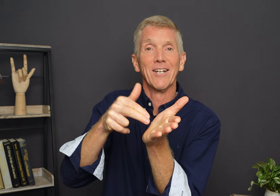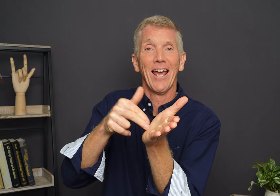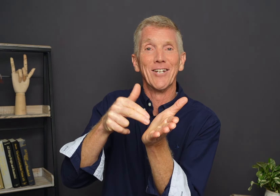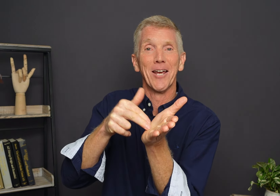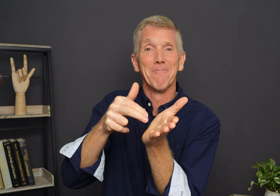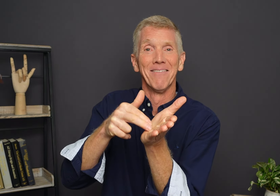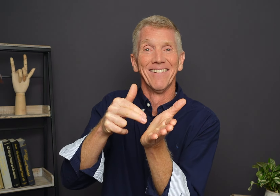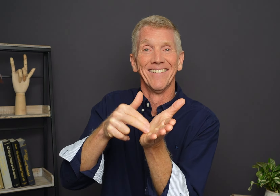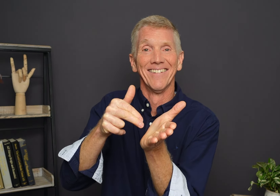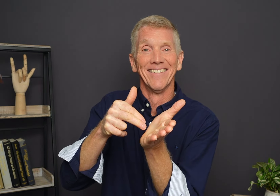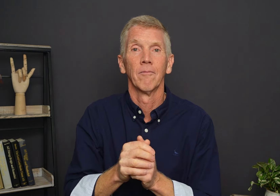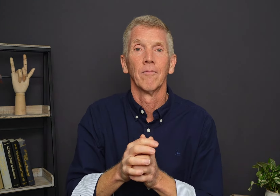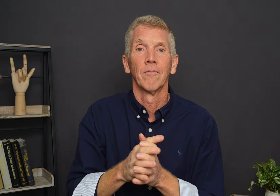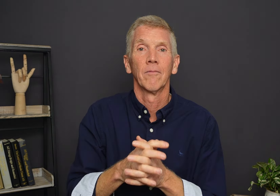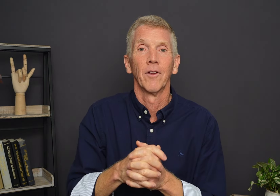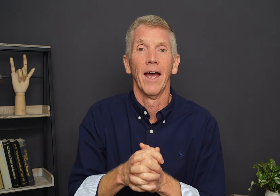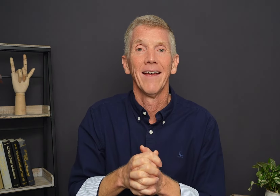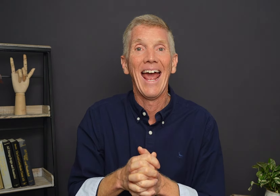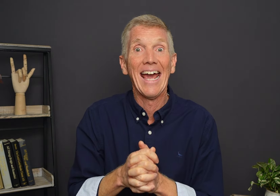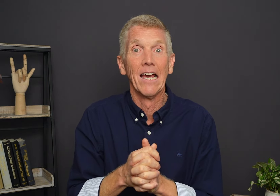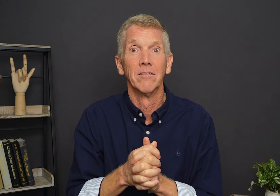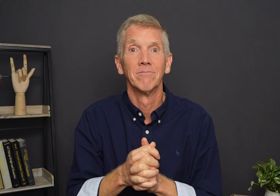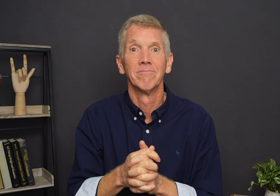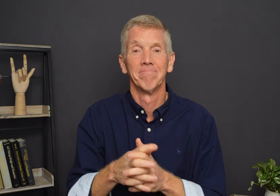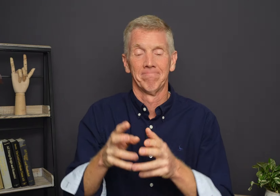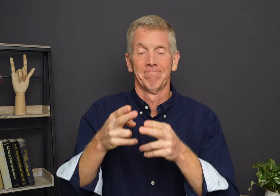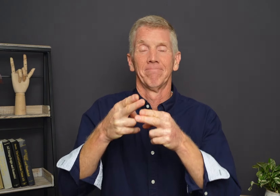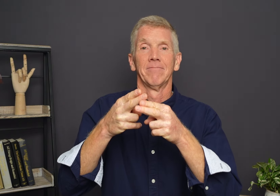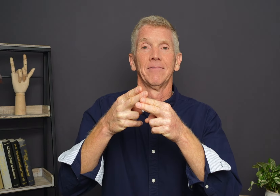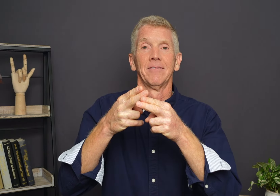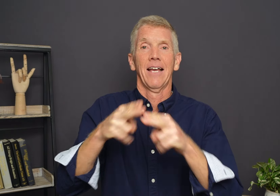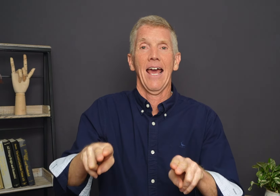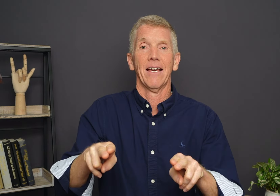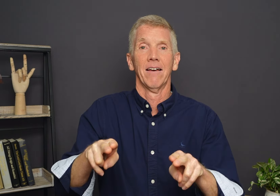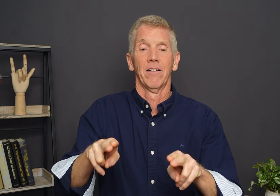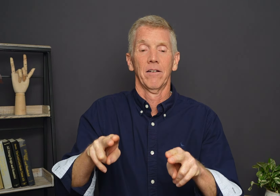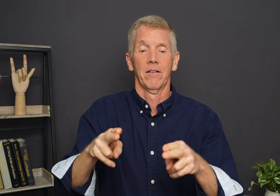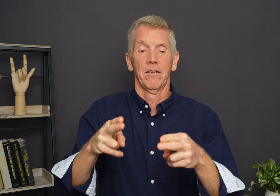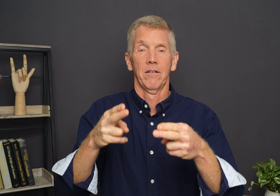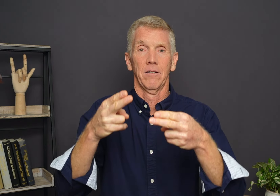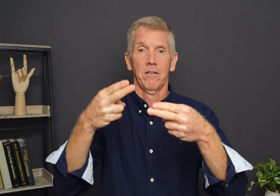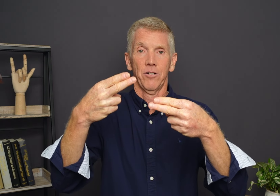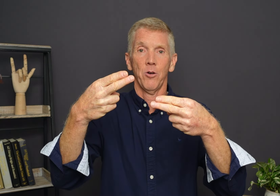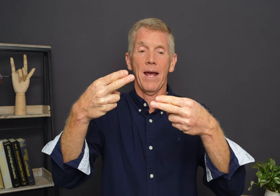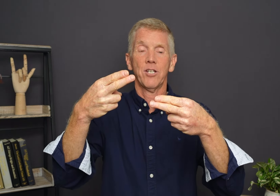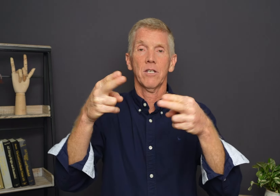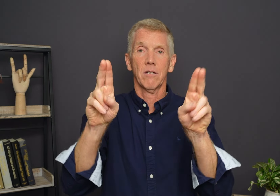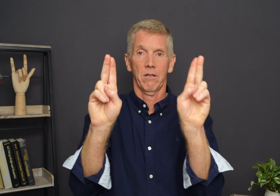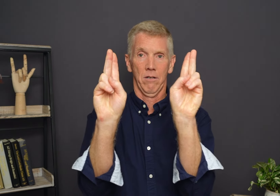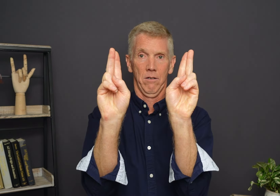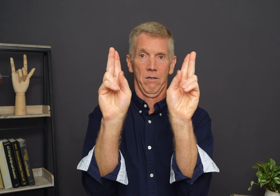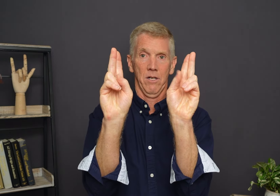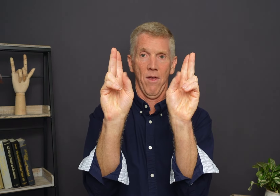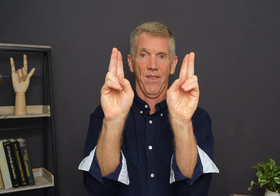hand shape. Okay, egg, egg. 2 H's, see where the thumb